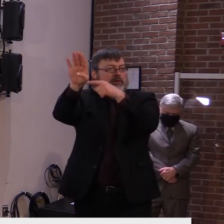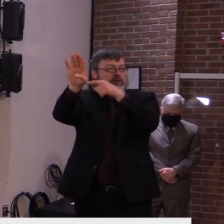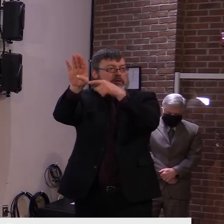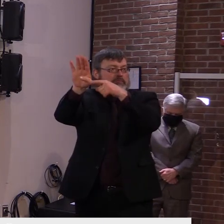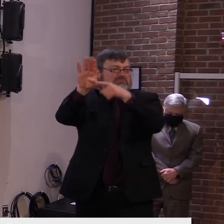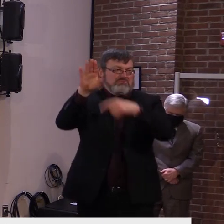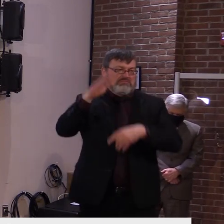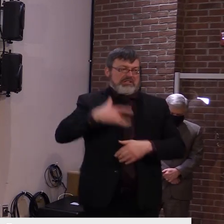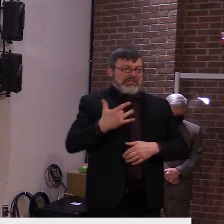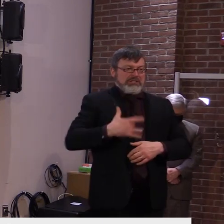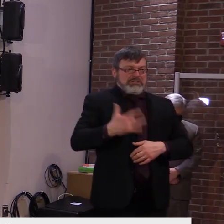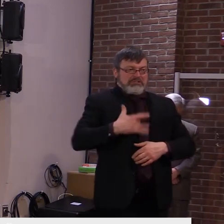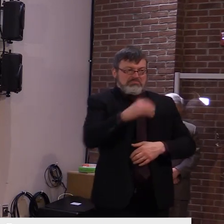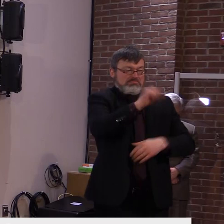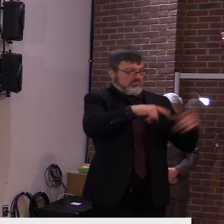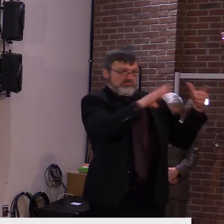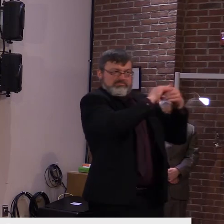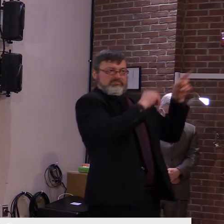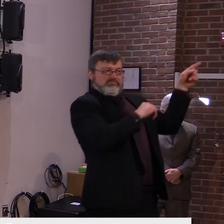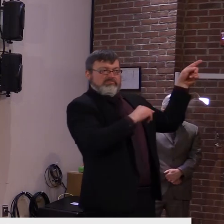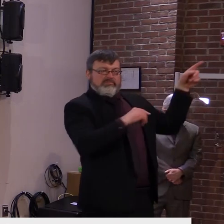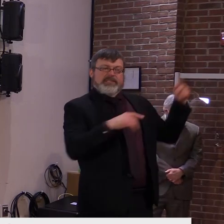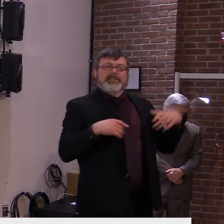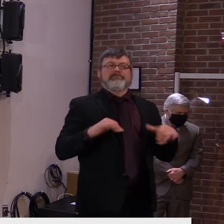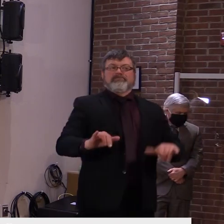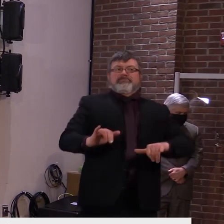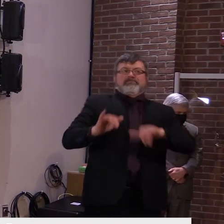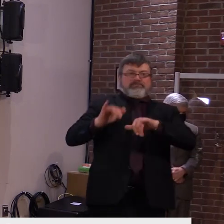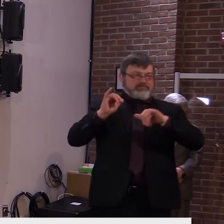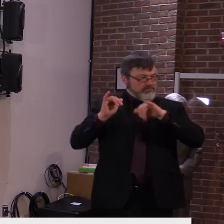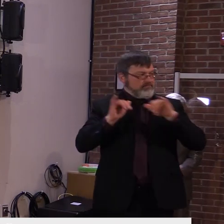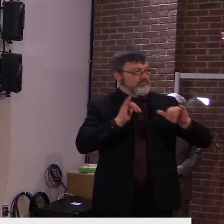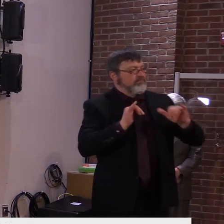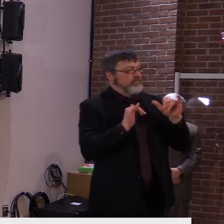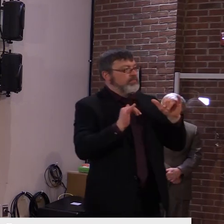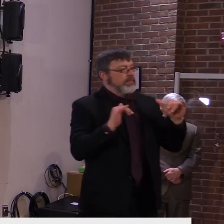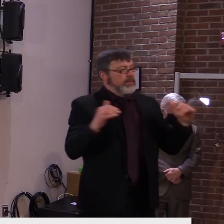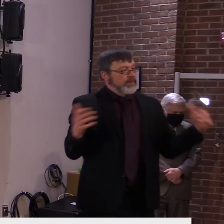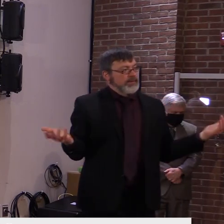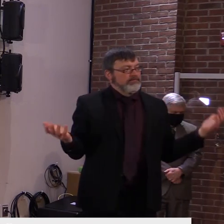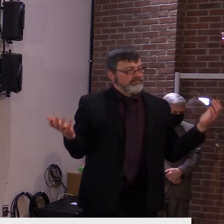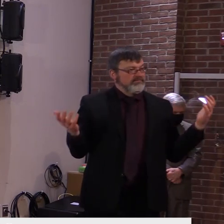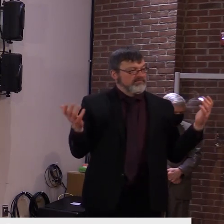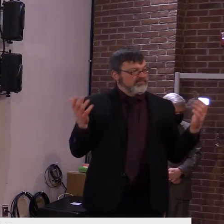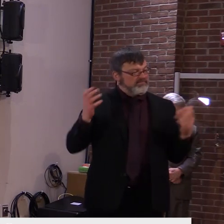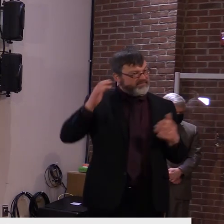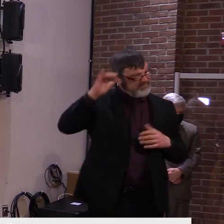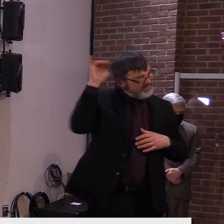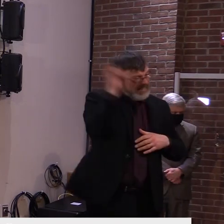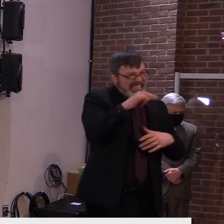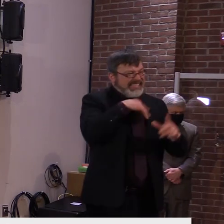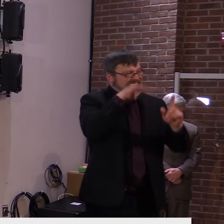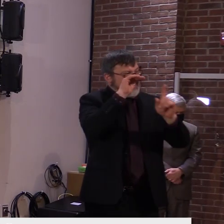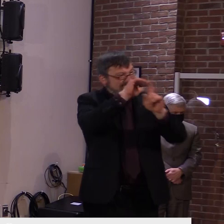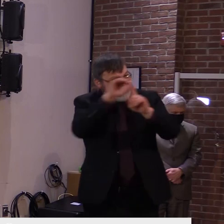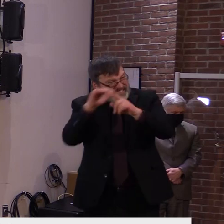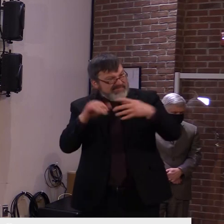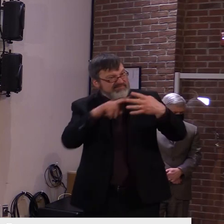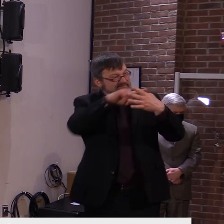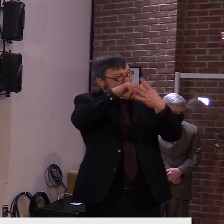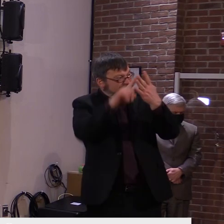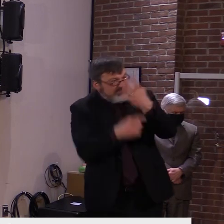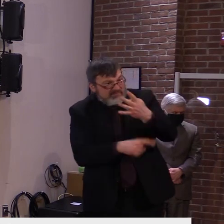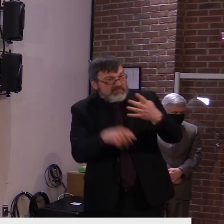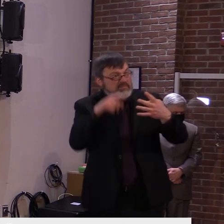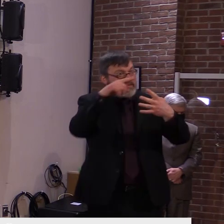faces, 6 foot spaces, uncrowded places, especially if you're not vaccinated. And now we can